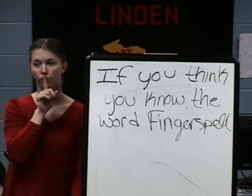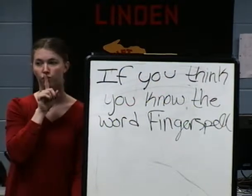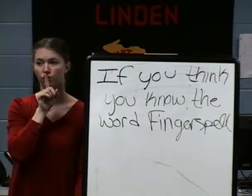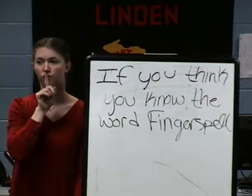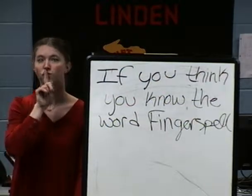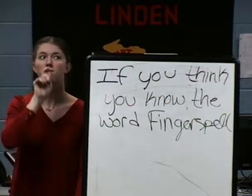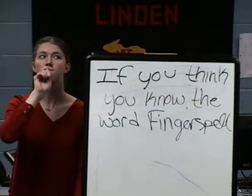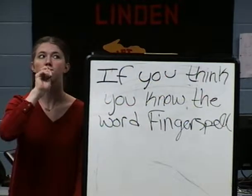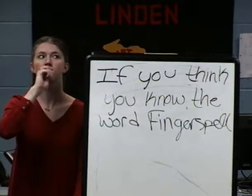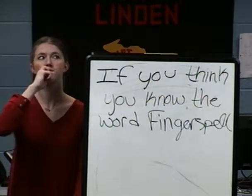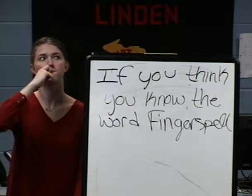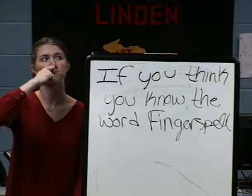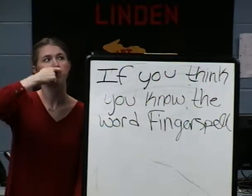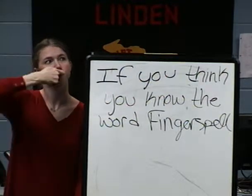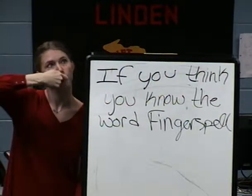There. Forgot the column.